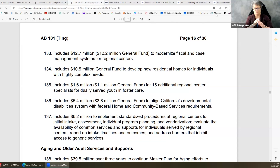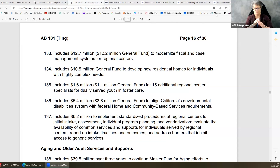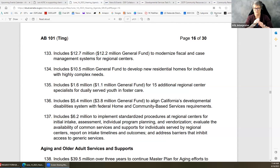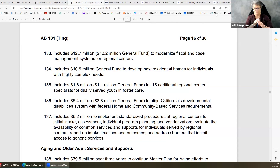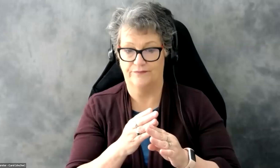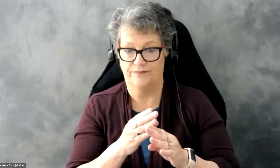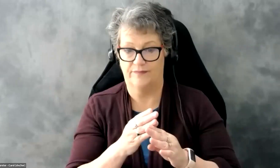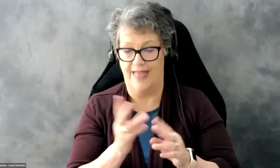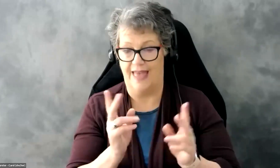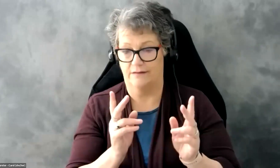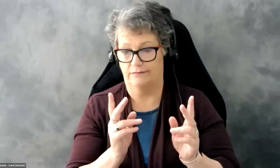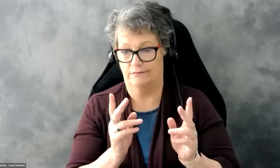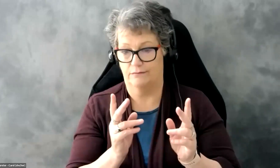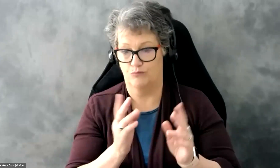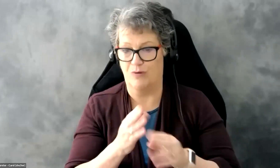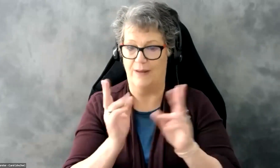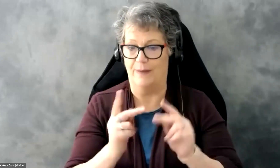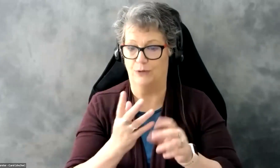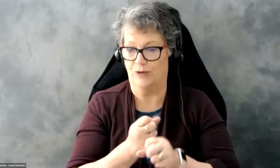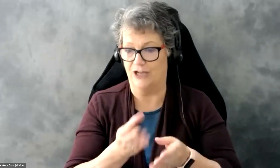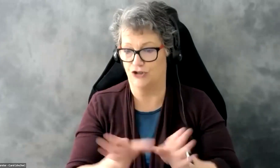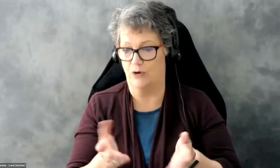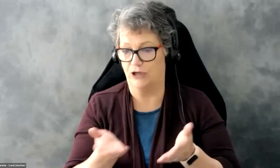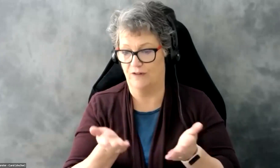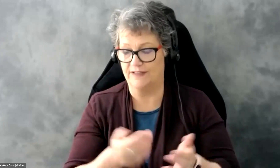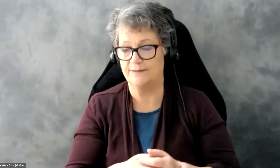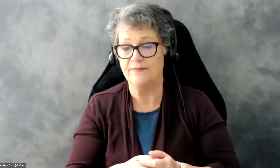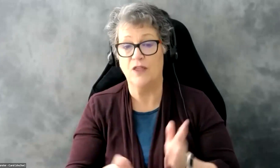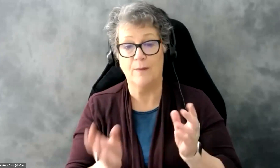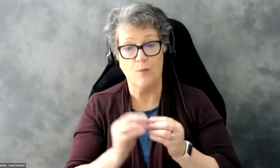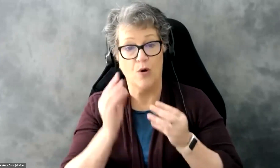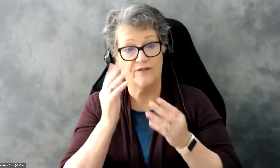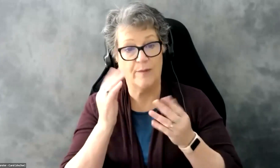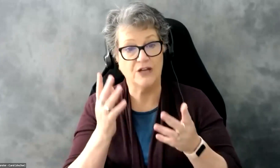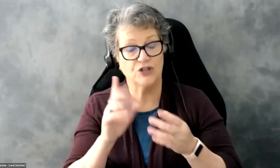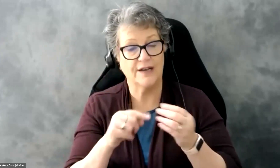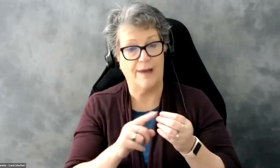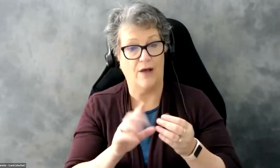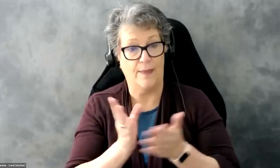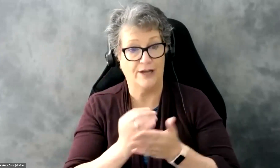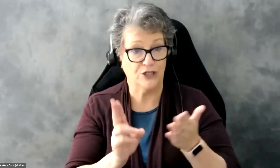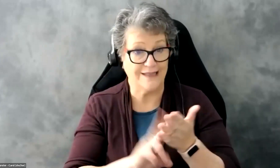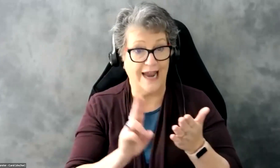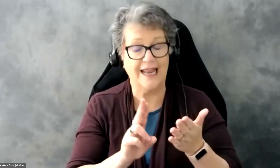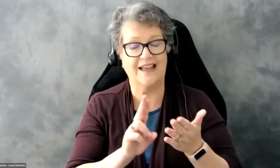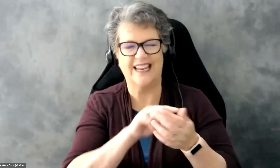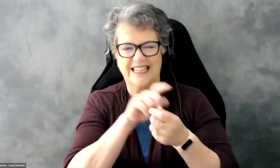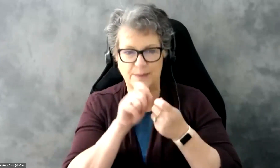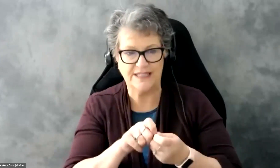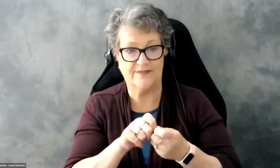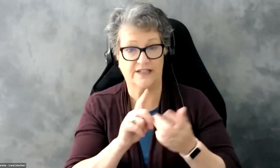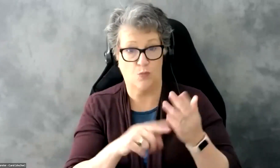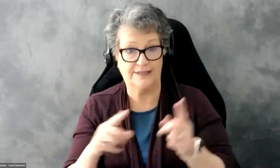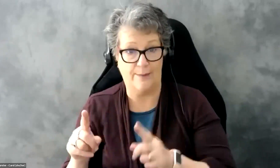generic services. In the coming weeks, there's going to be additional information that's going to come out with the signing of the budget that's going to get into the specifics.